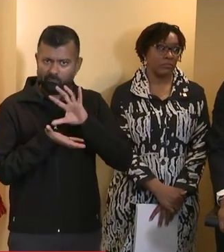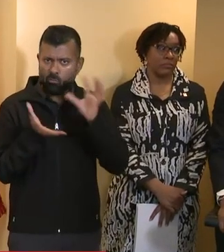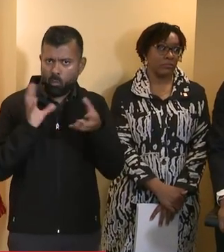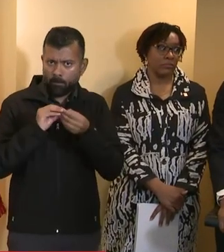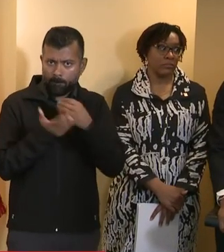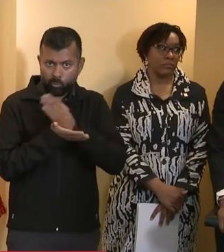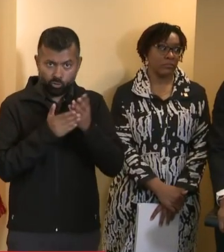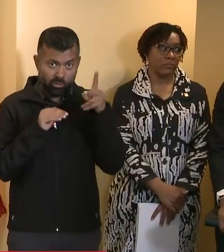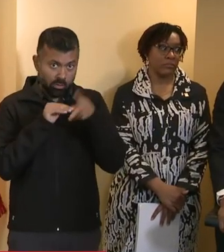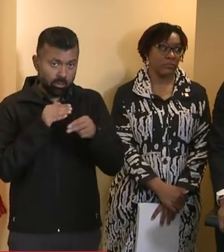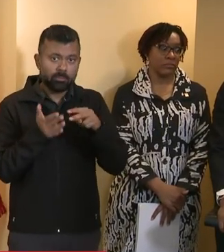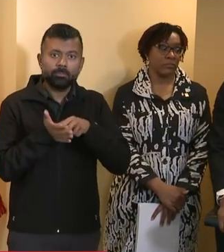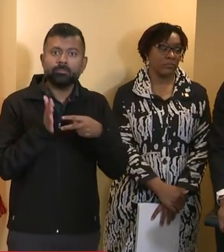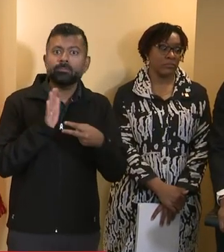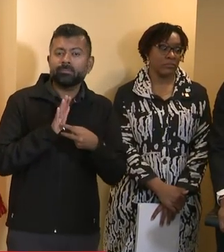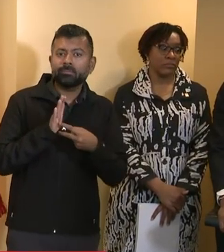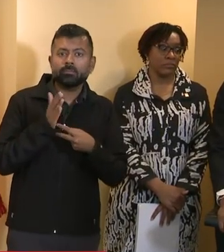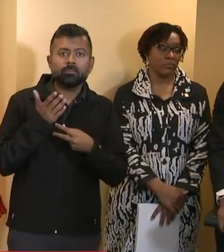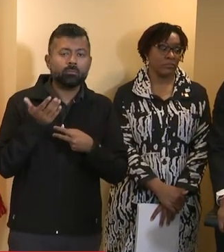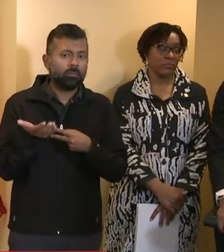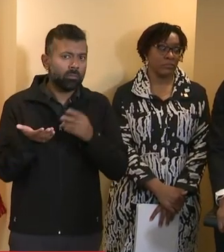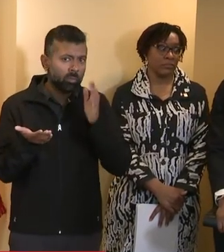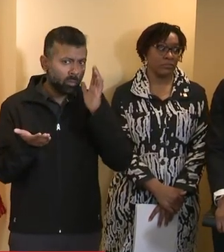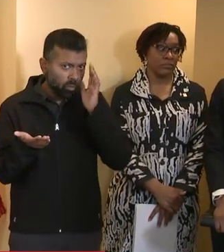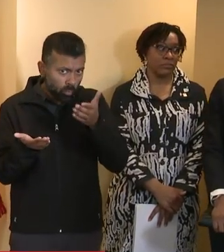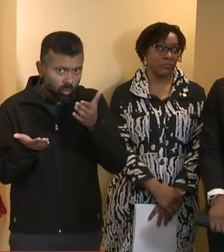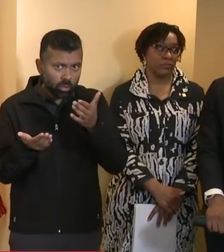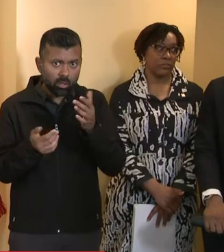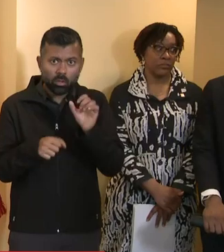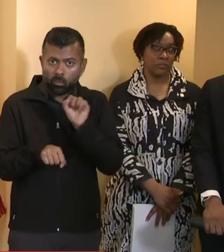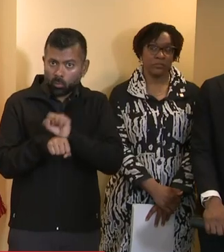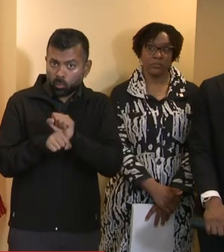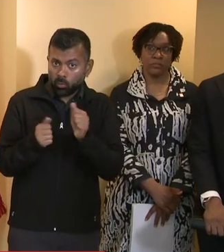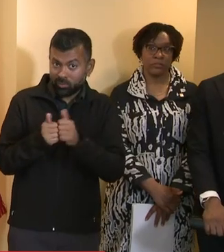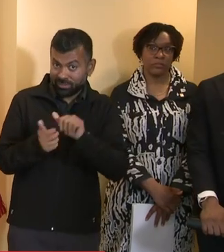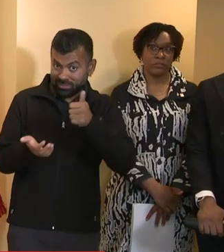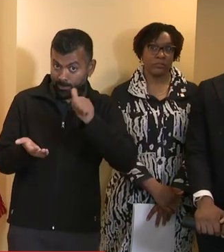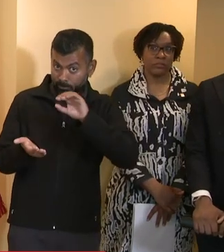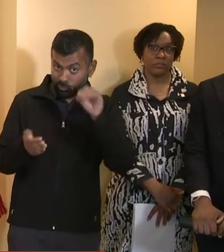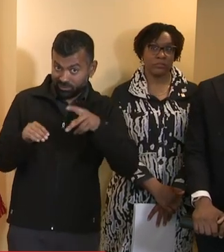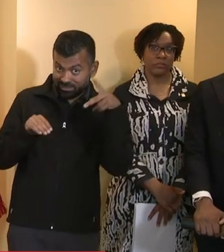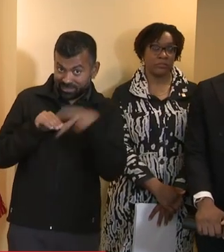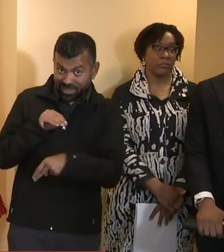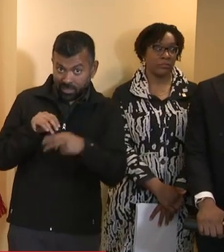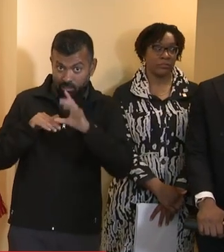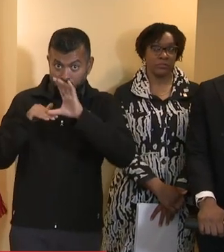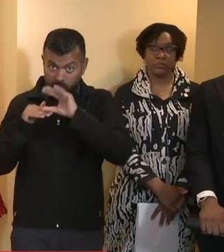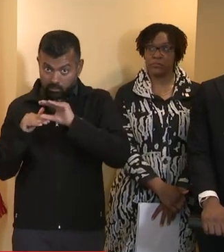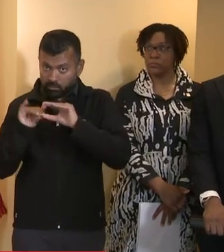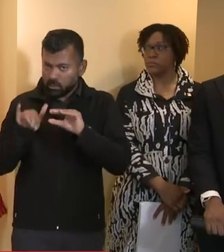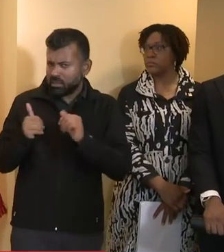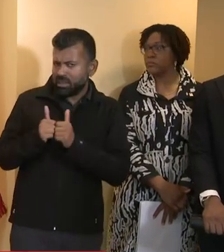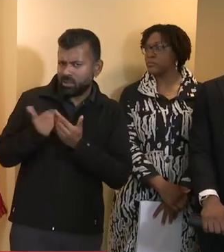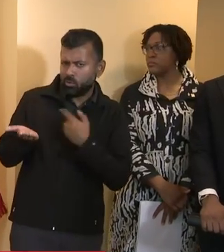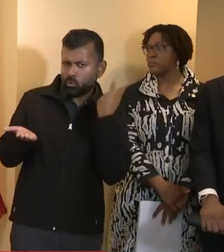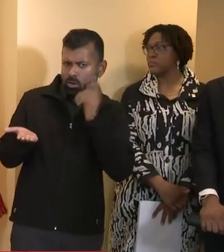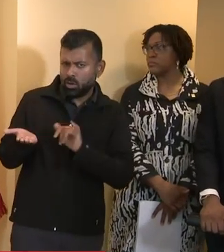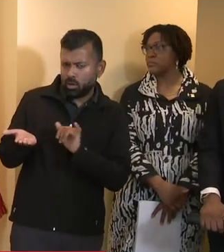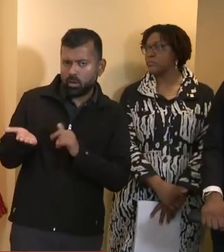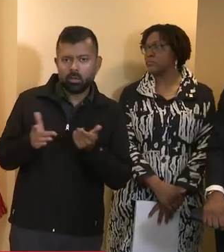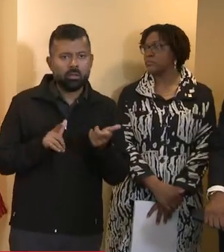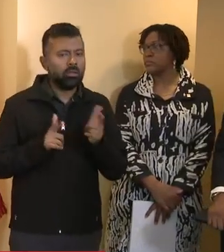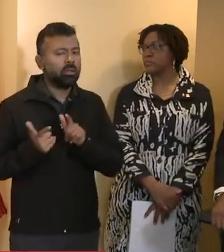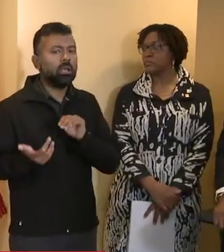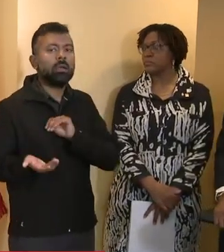with 10% less this time around? Is that what you're aiming for in terms of the budget carve out? Well, we don't determine what